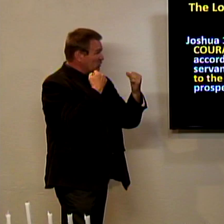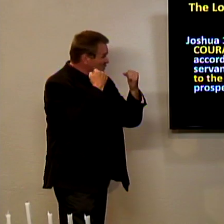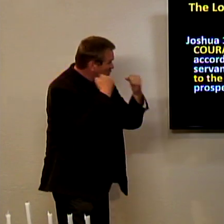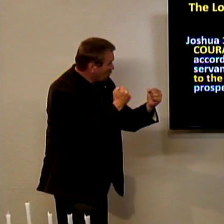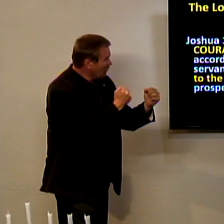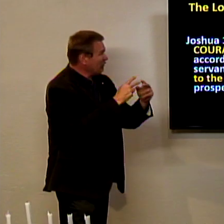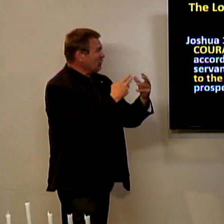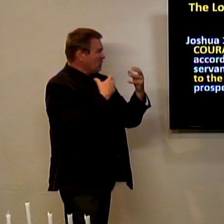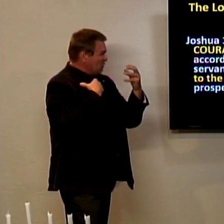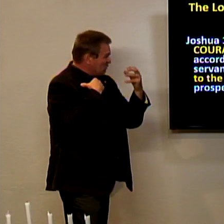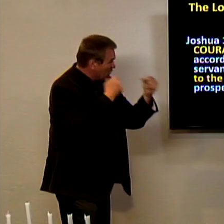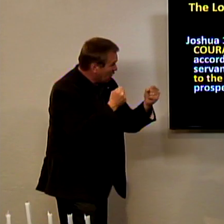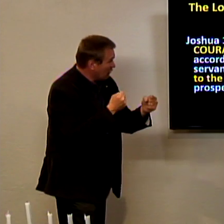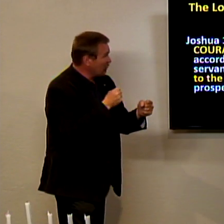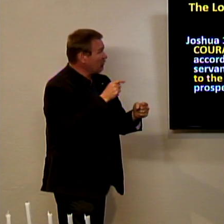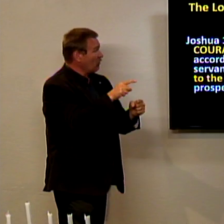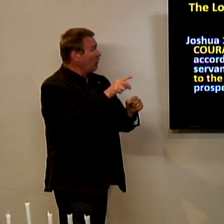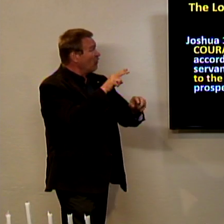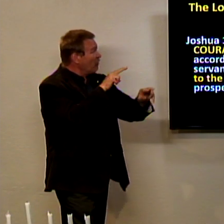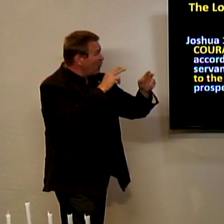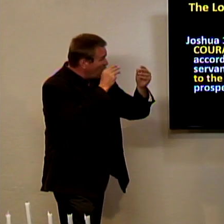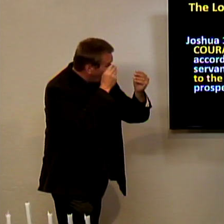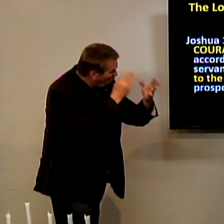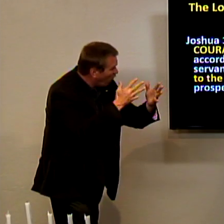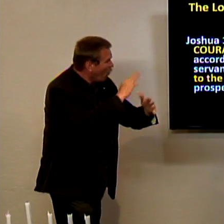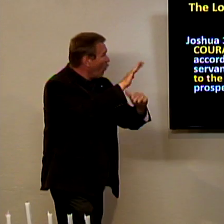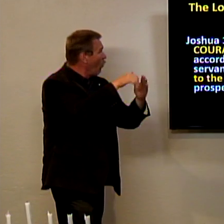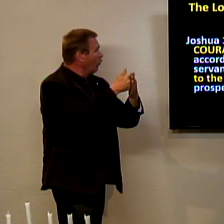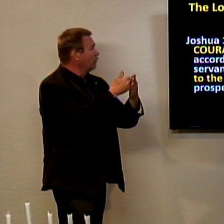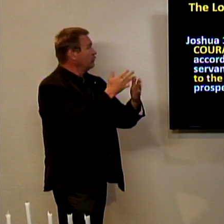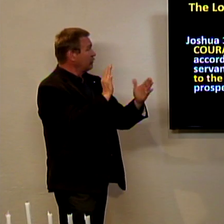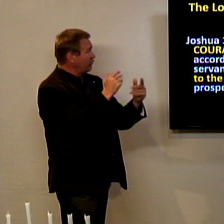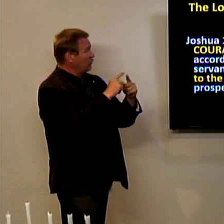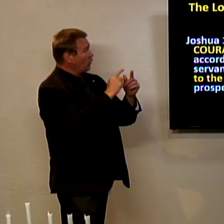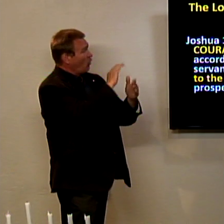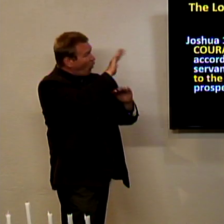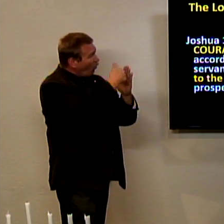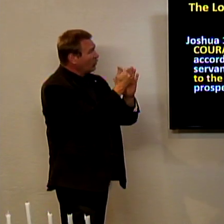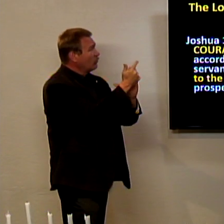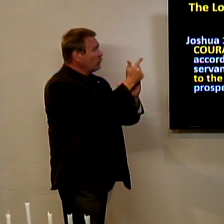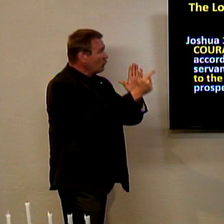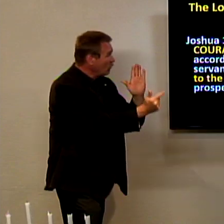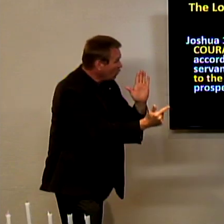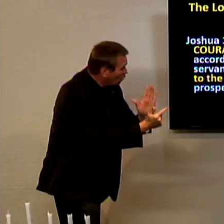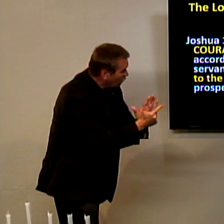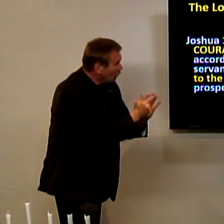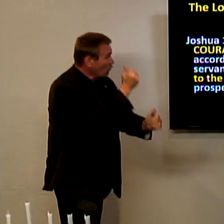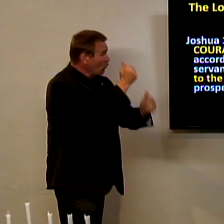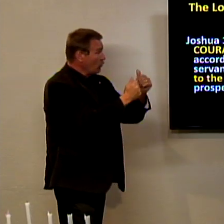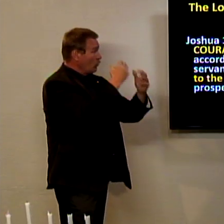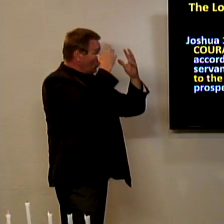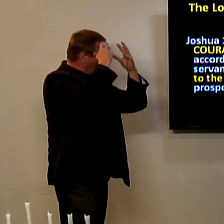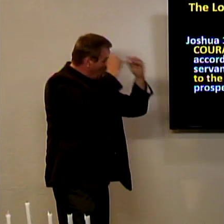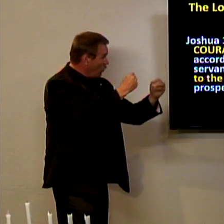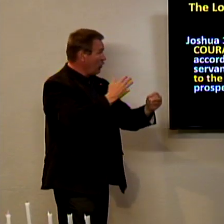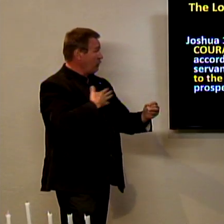We notice that the verse says, only be strong and very courageous, that you may observe to do all the law